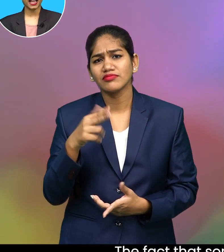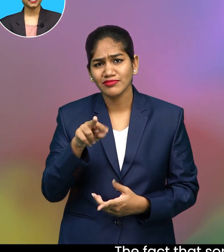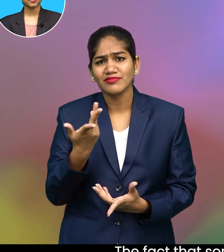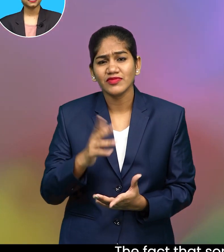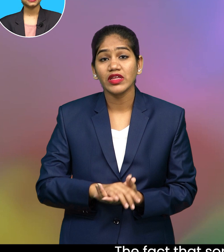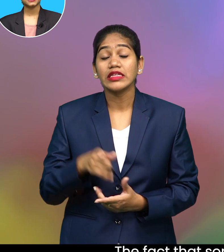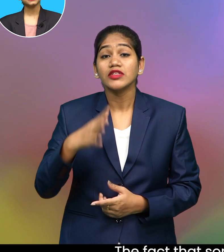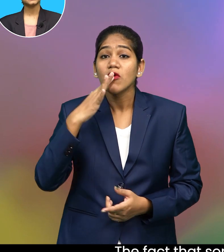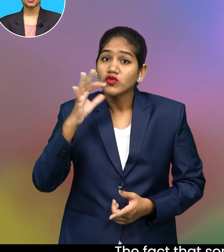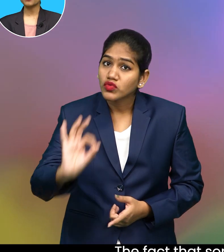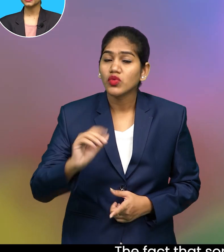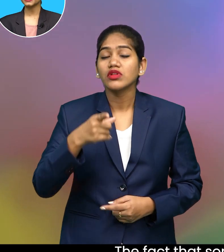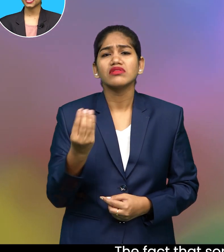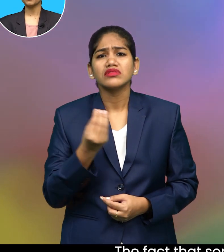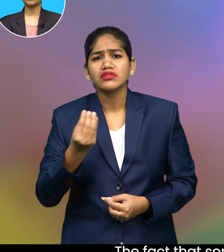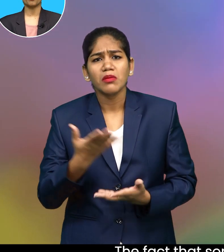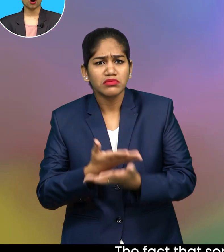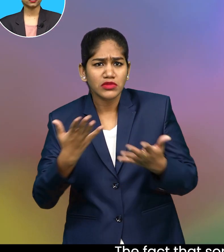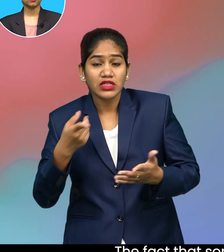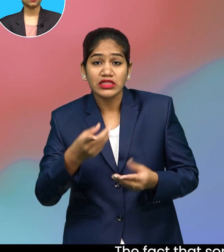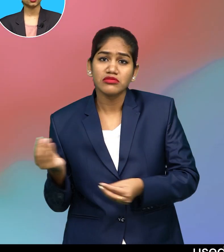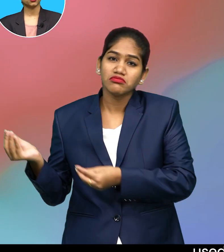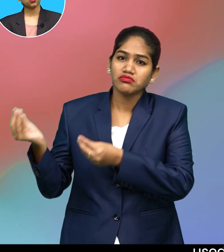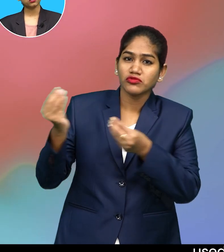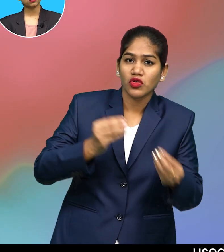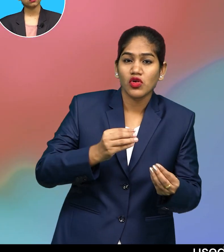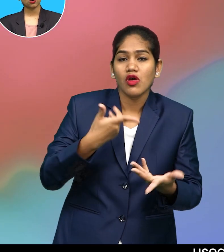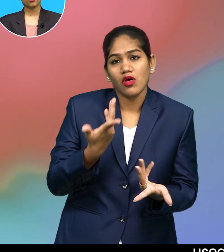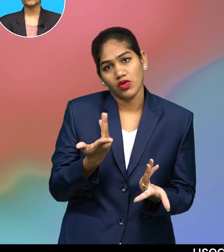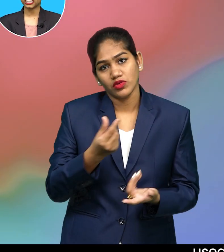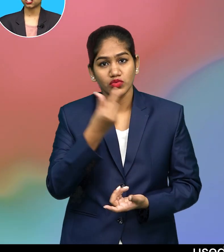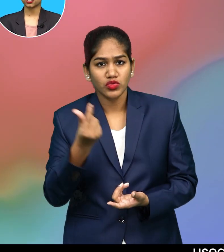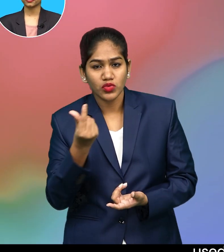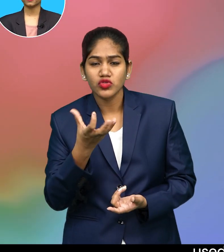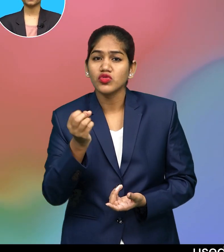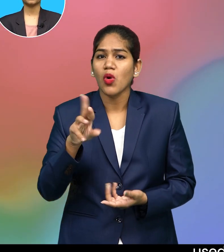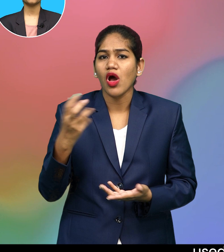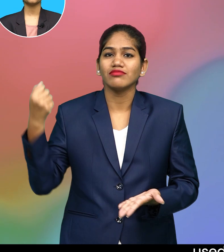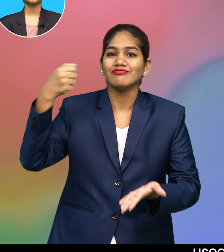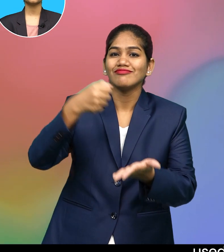The fact that something can be bought, used or reached.